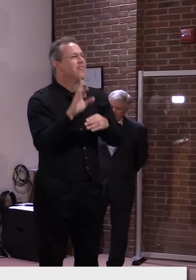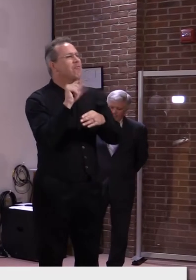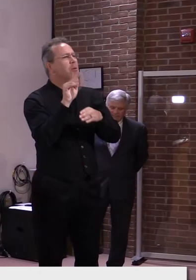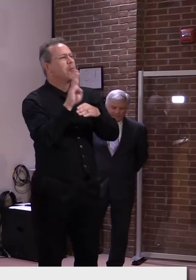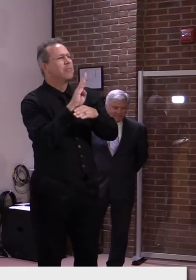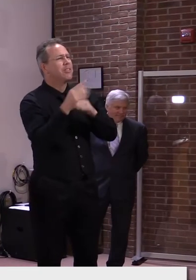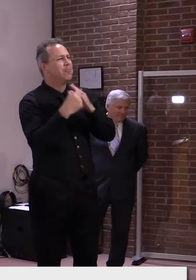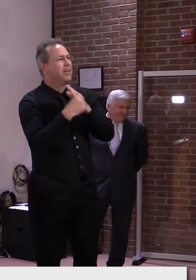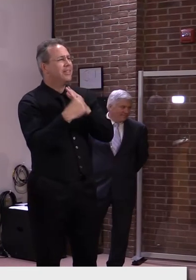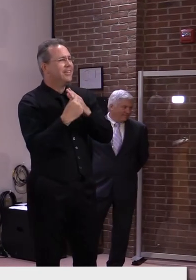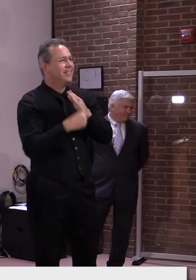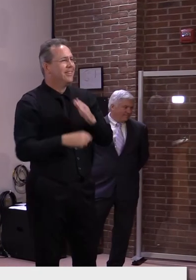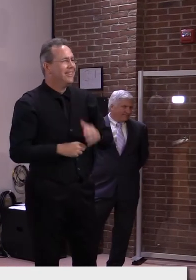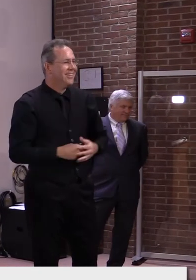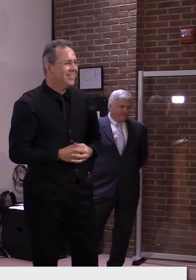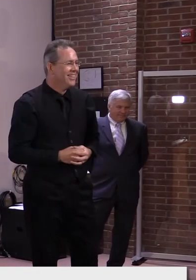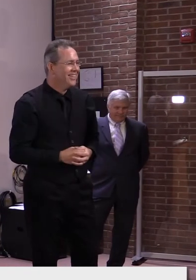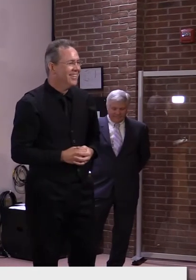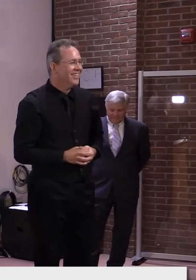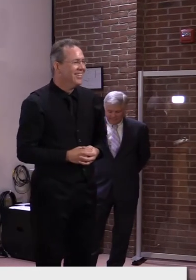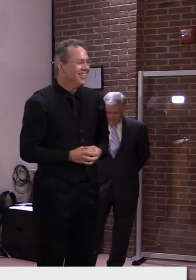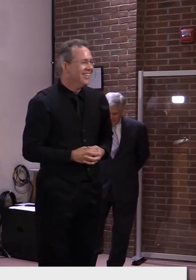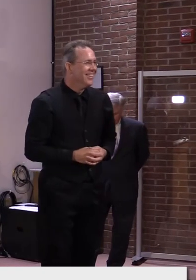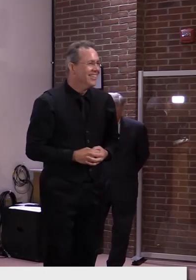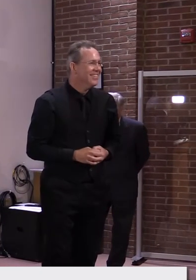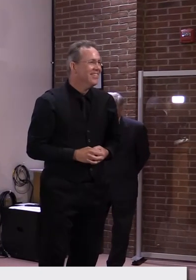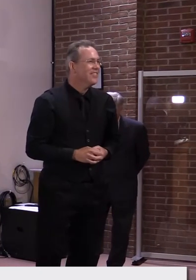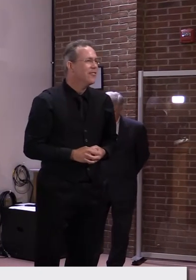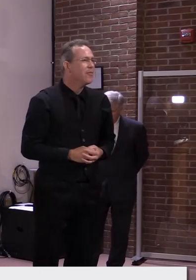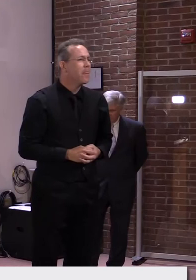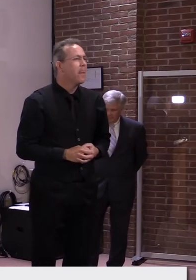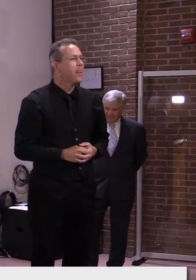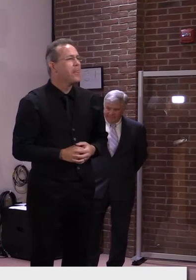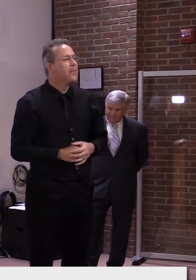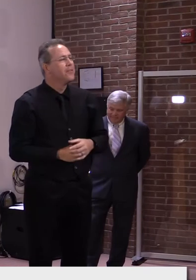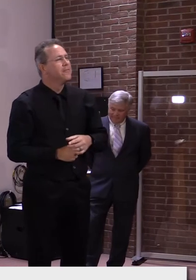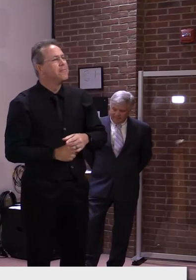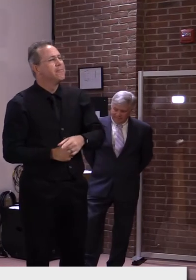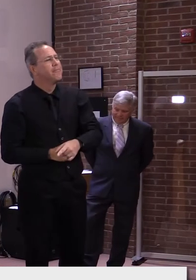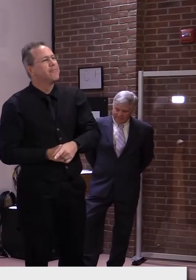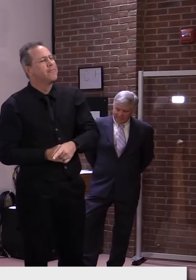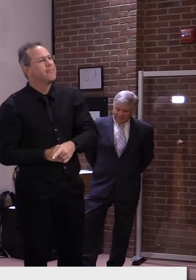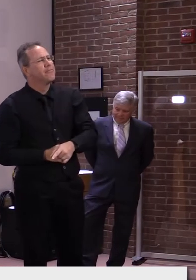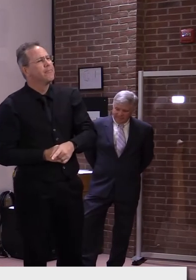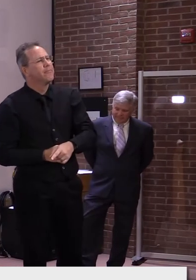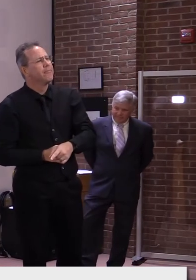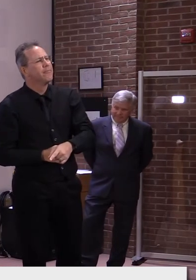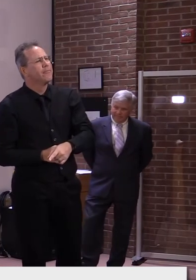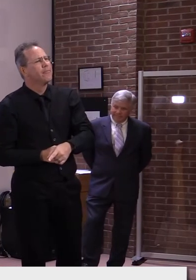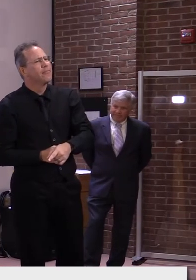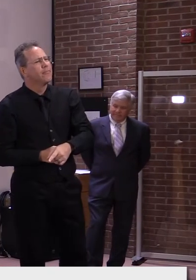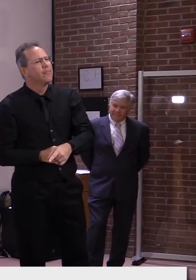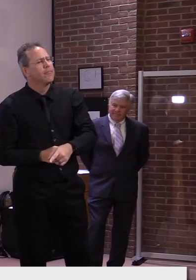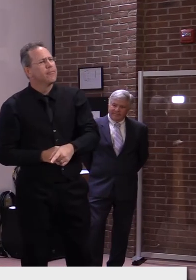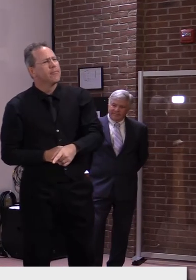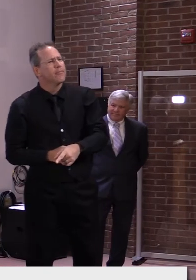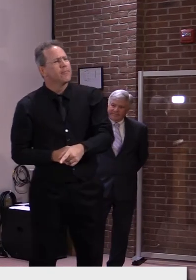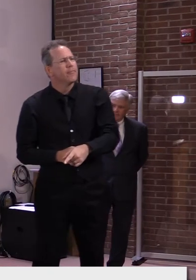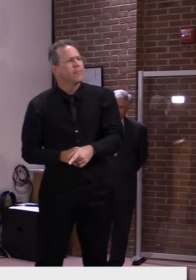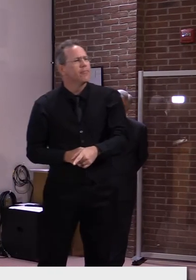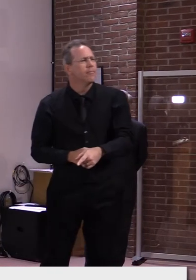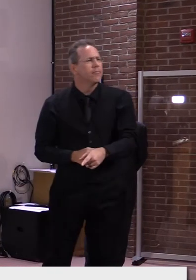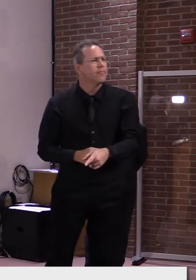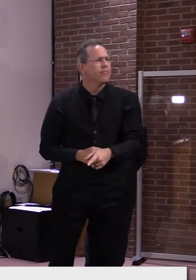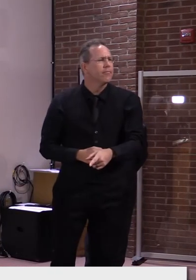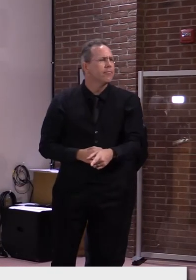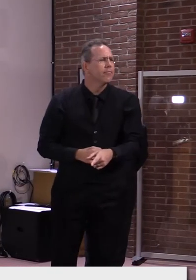McQuiston, Vermont Business Magazine. Hi, Governor. I have a workforce question, but on the vaccine front, someone mentioned to me that they wish they could just walk in and get a Johnson &